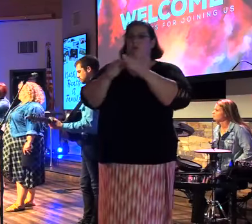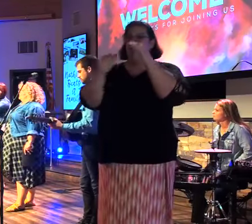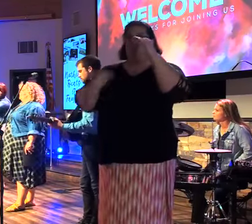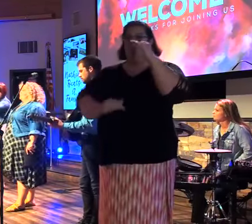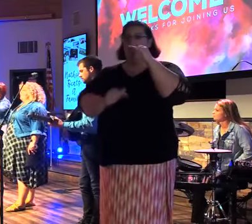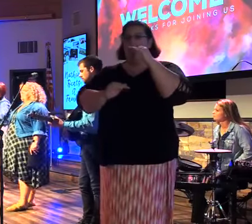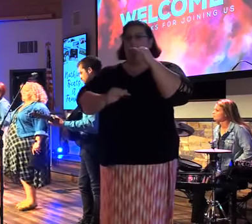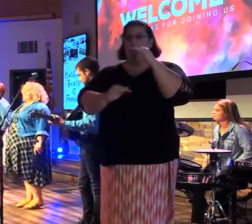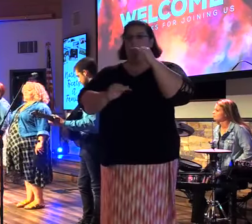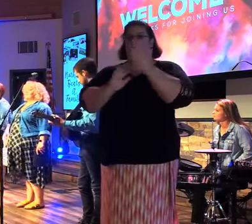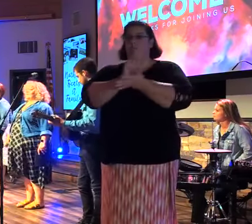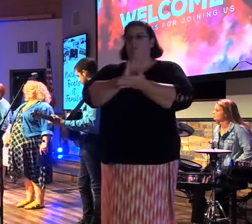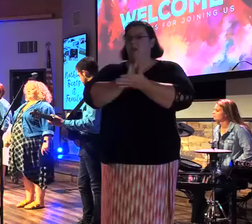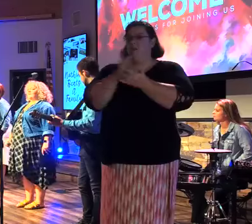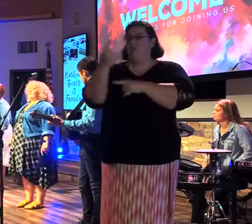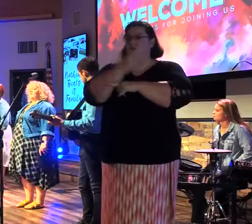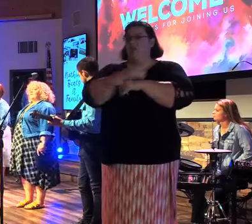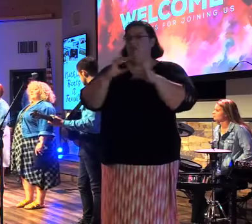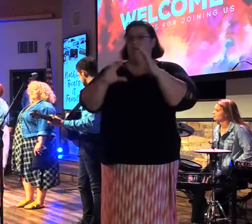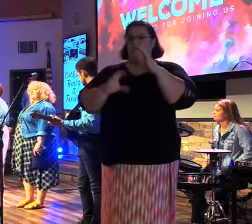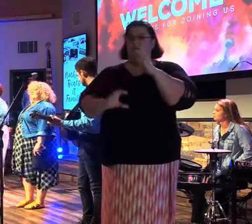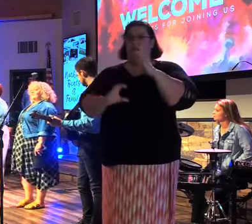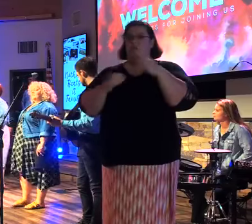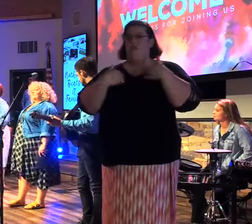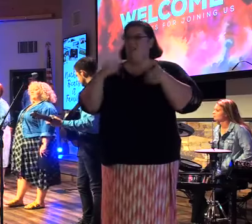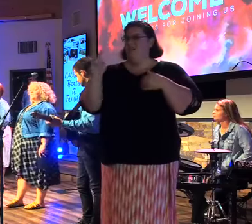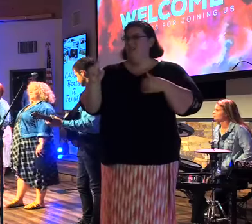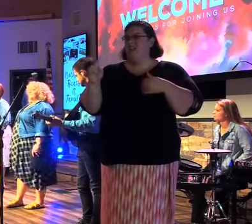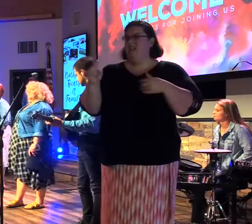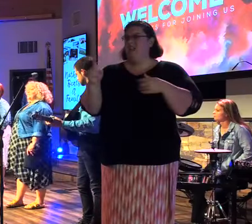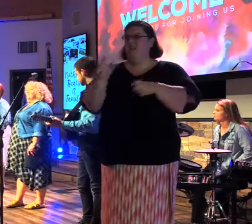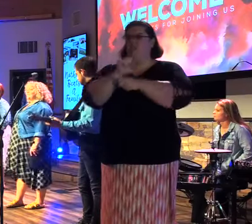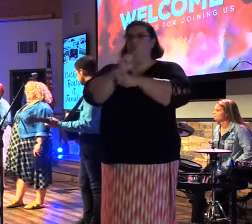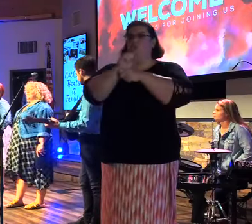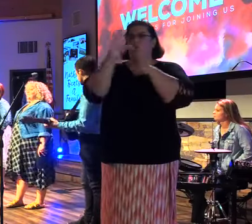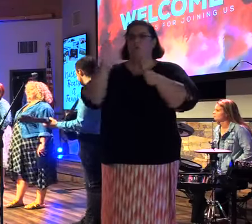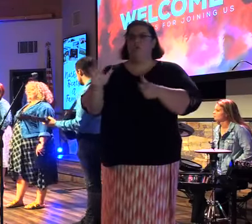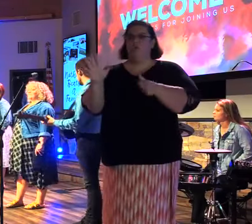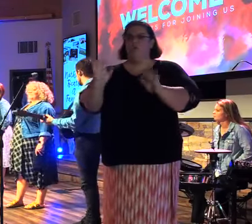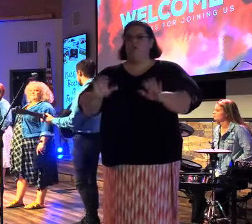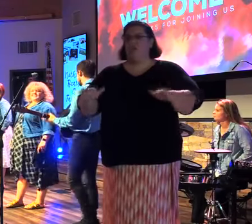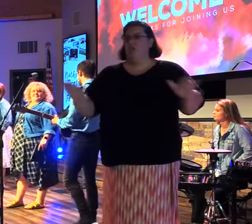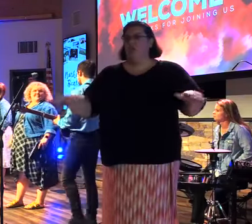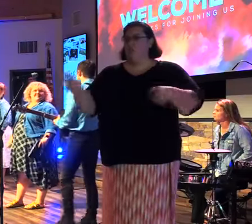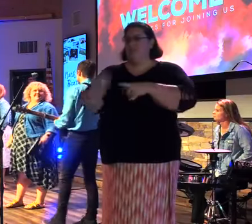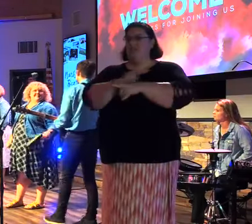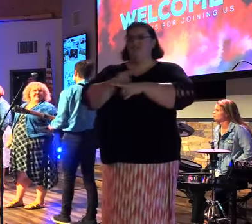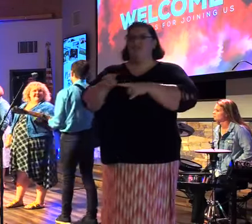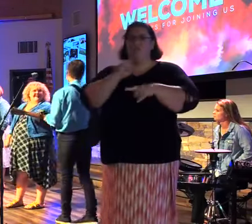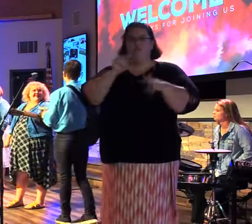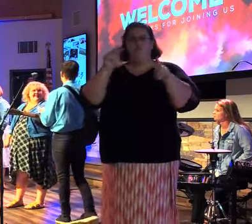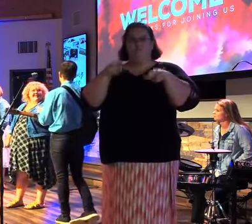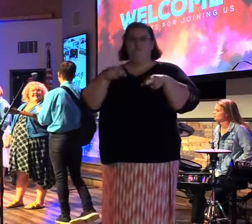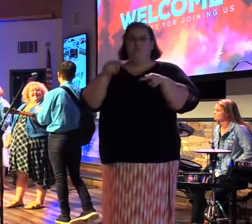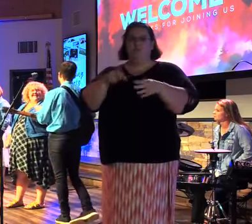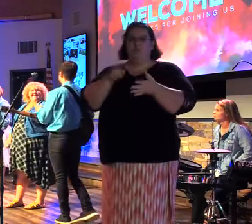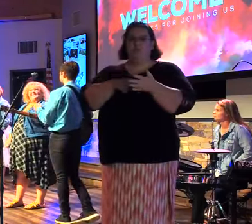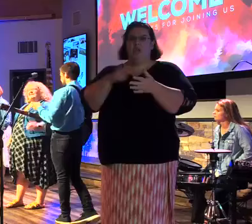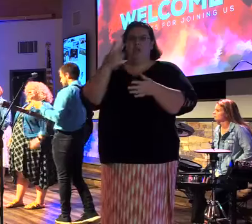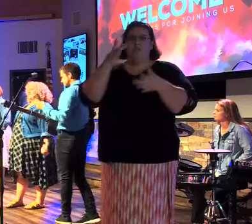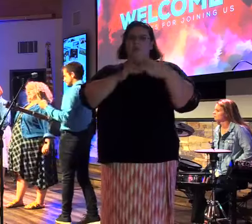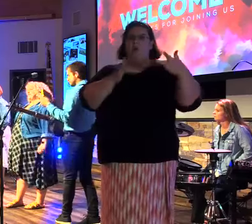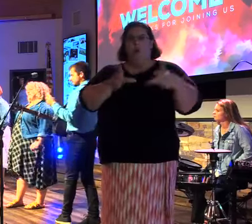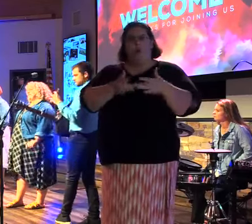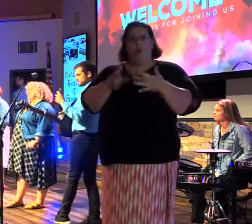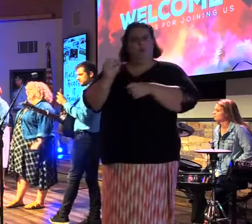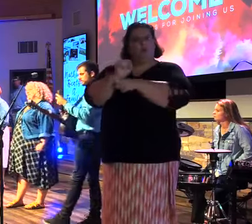we have a we've got a little need for some workers in the children's ministry. So you can look that over. If you have a heart